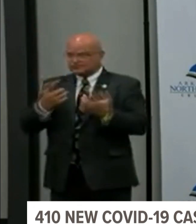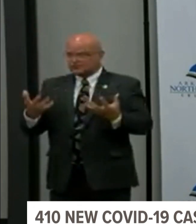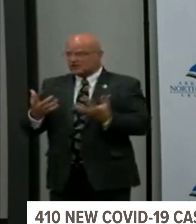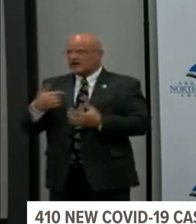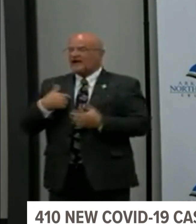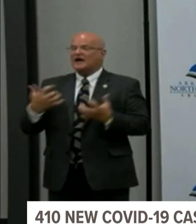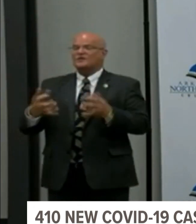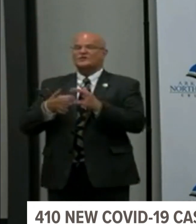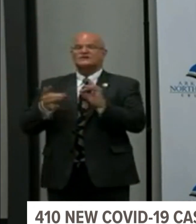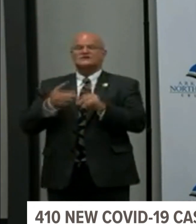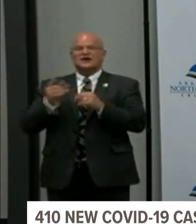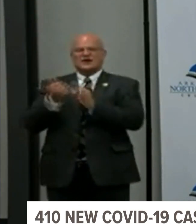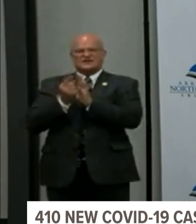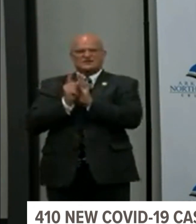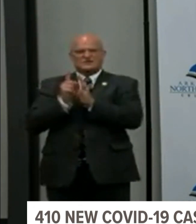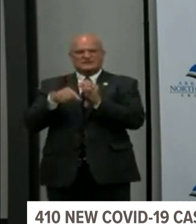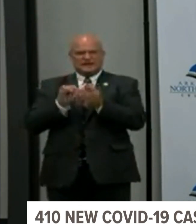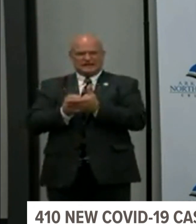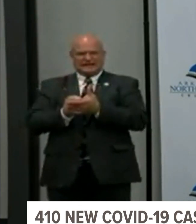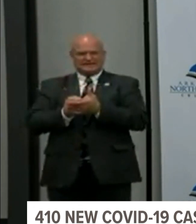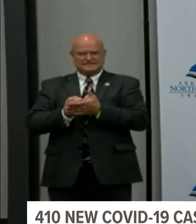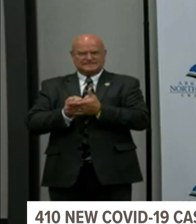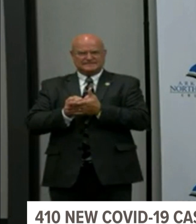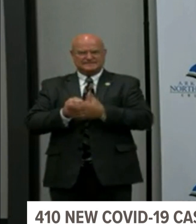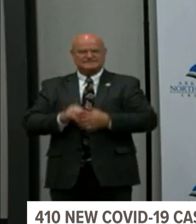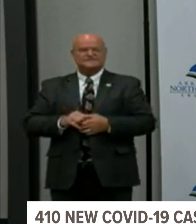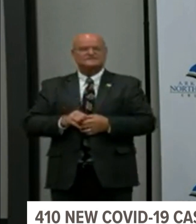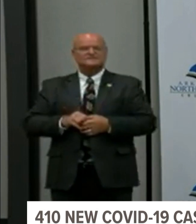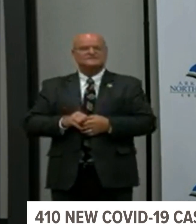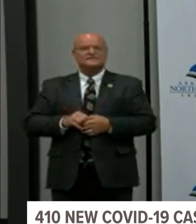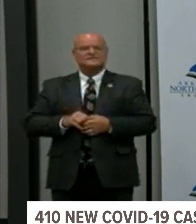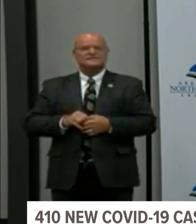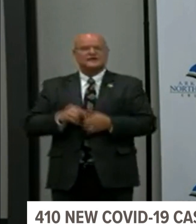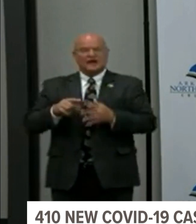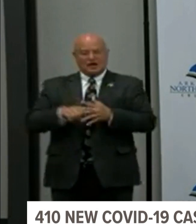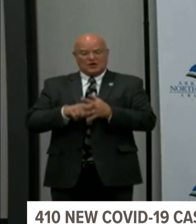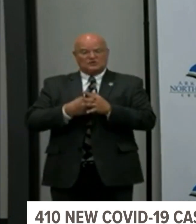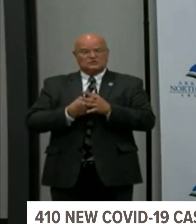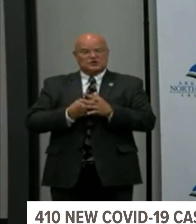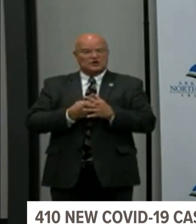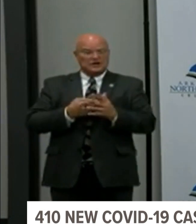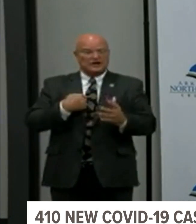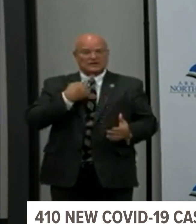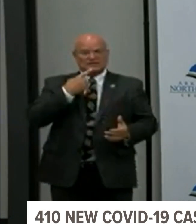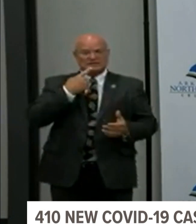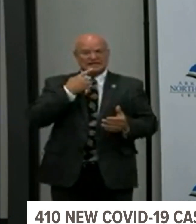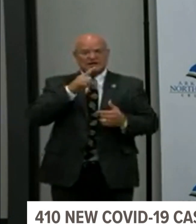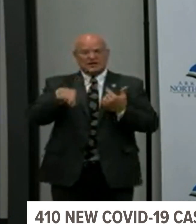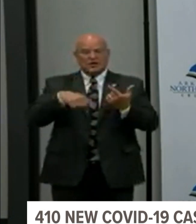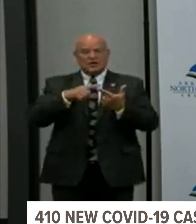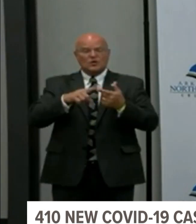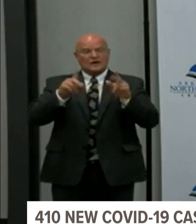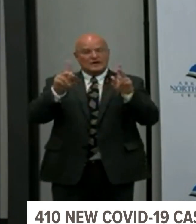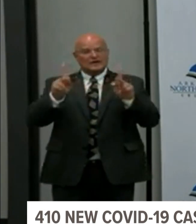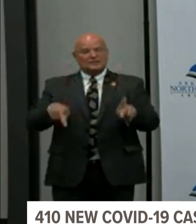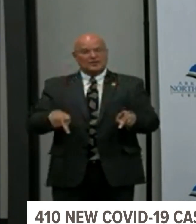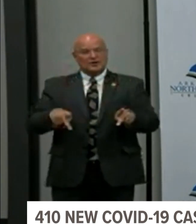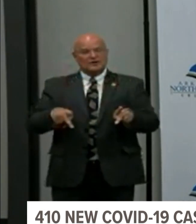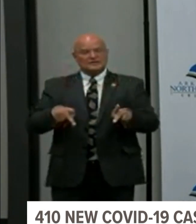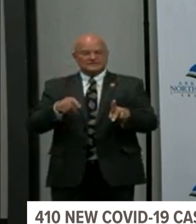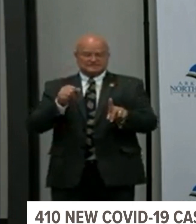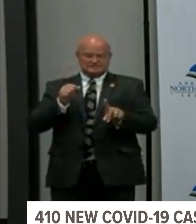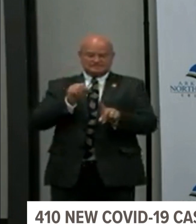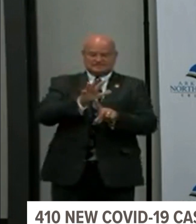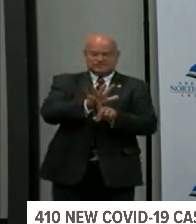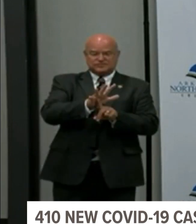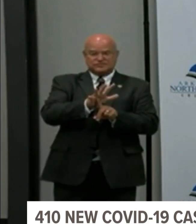I wanted to talk a few minutes about it. Let me start by saying that when a person gets